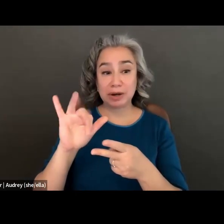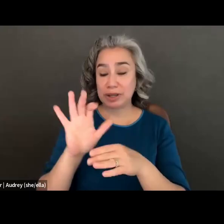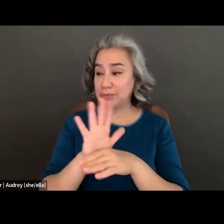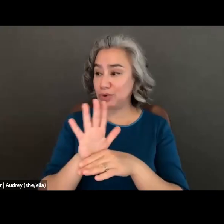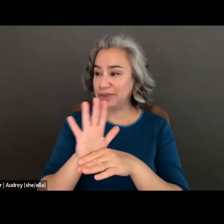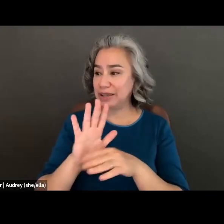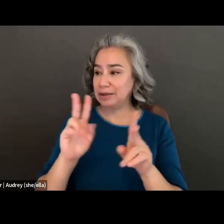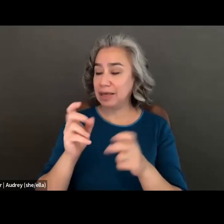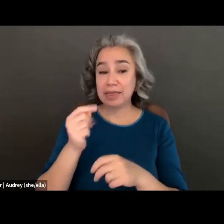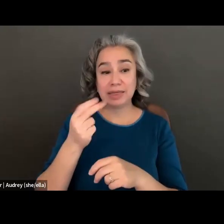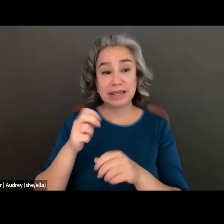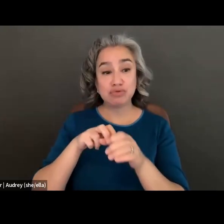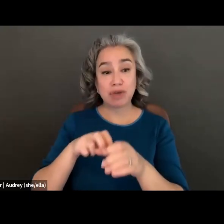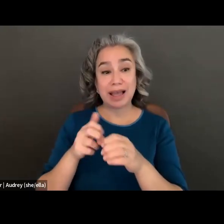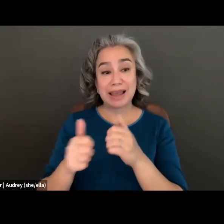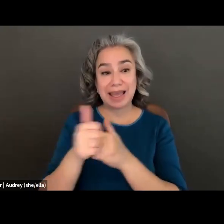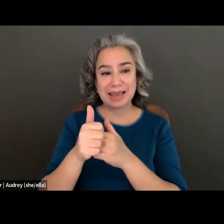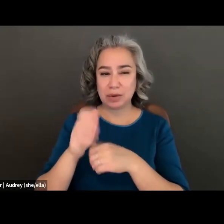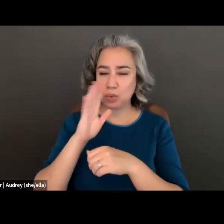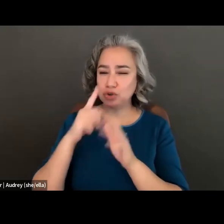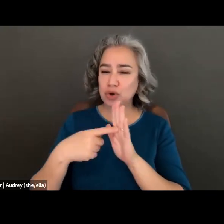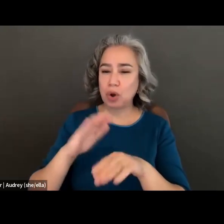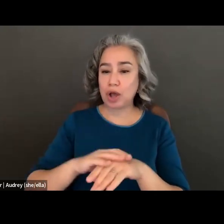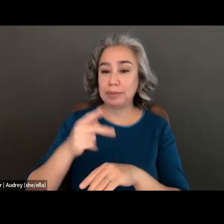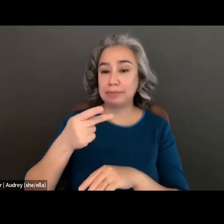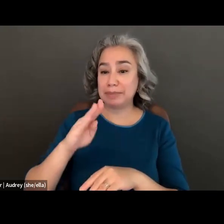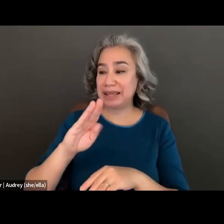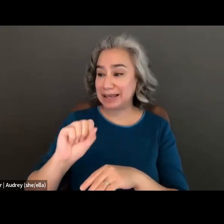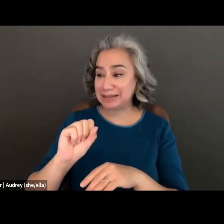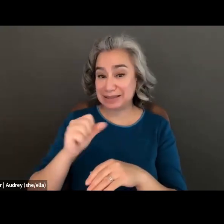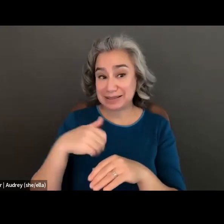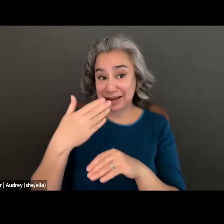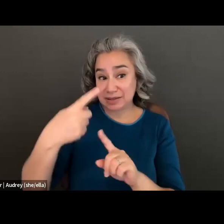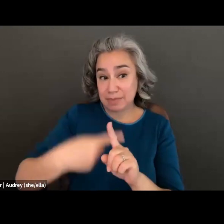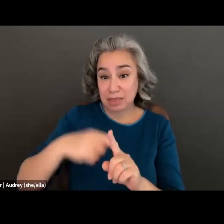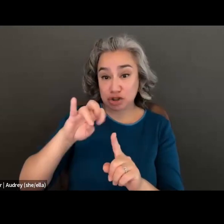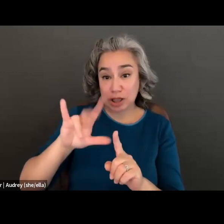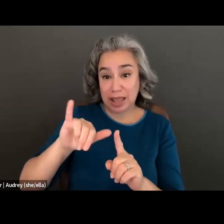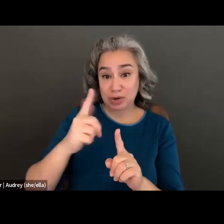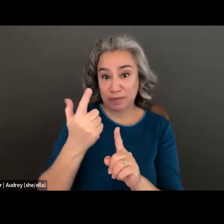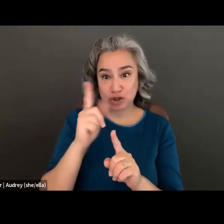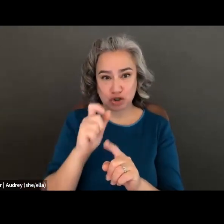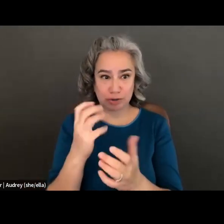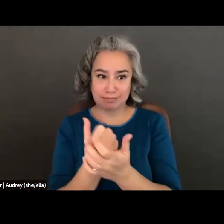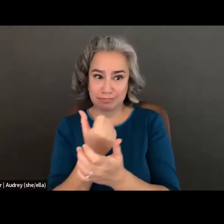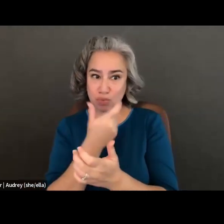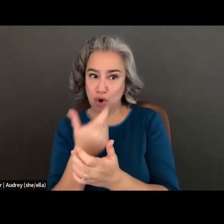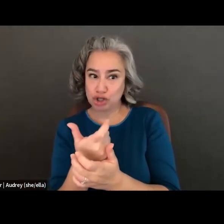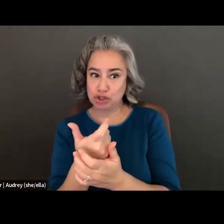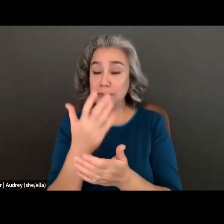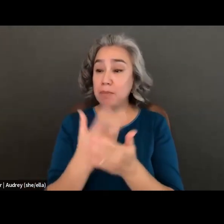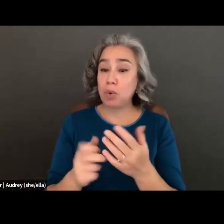PBS next month on July 21st. I encourage you to check that out. Both of those films are